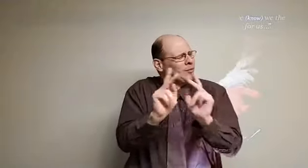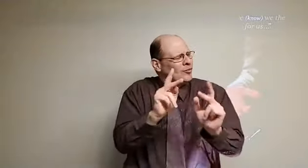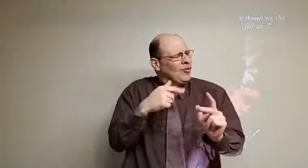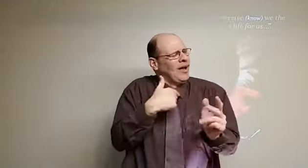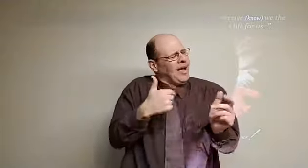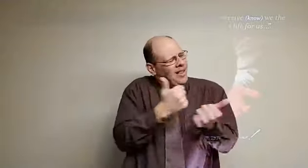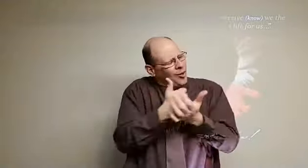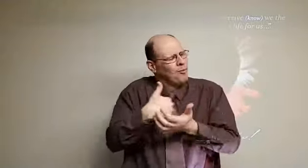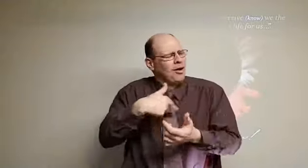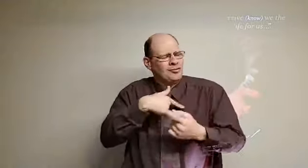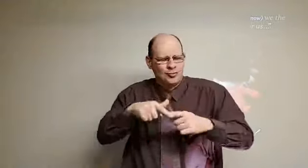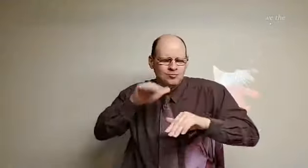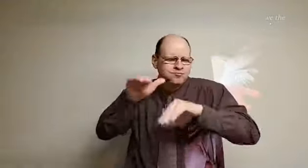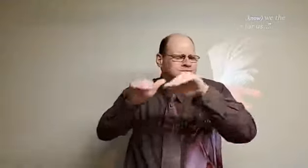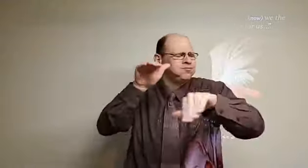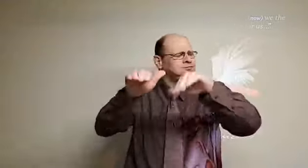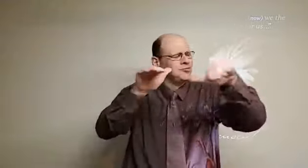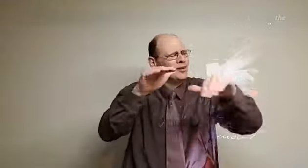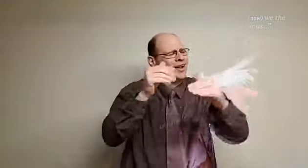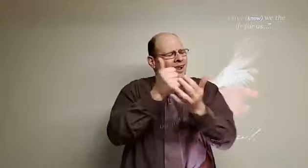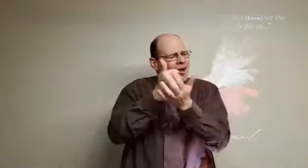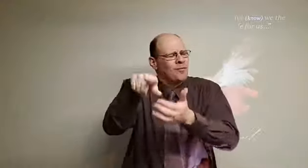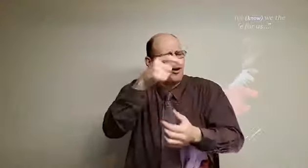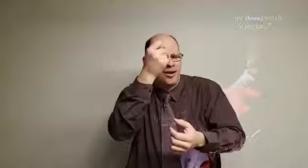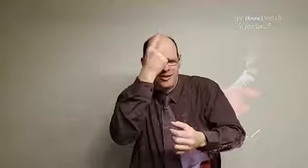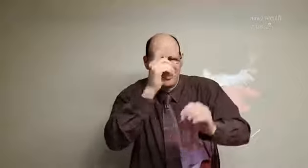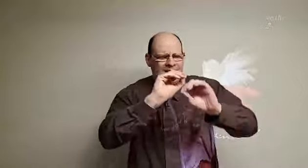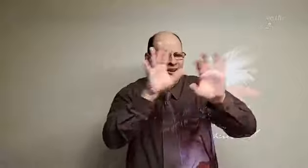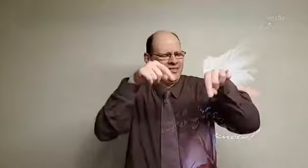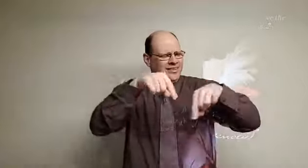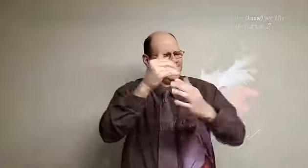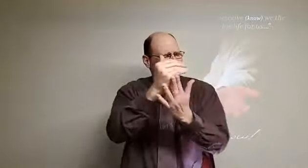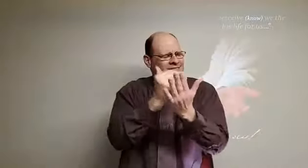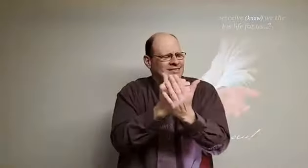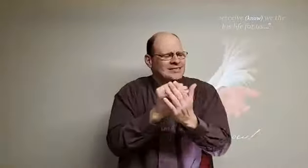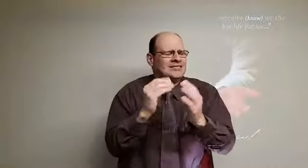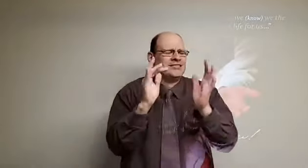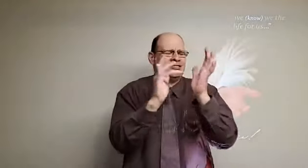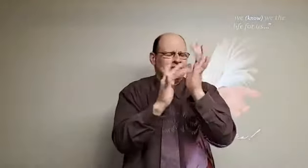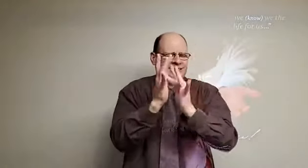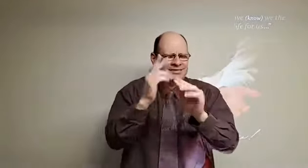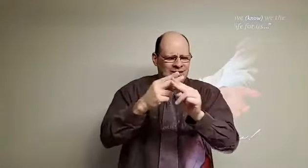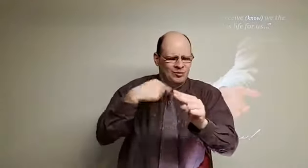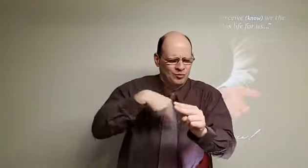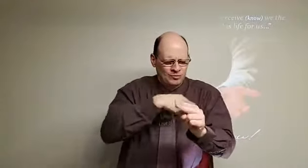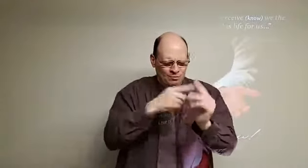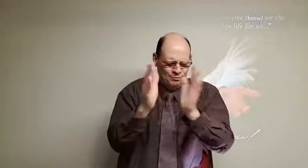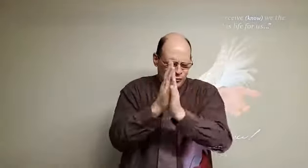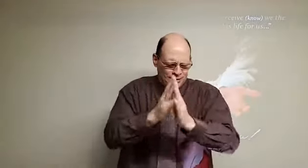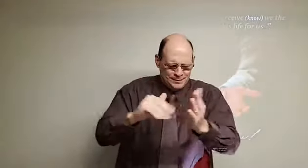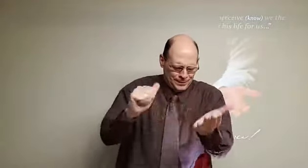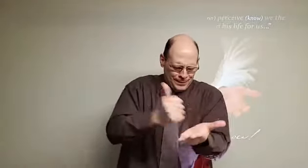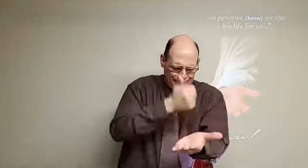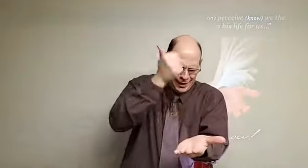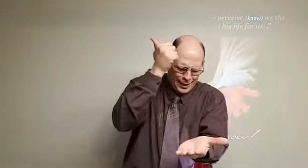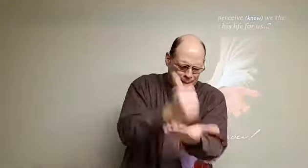word Lord that you were created for man salvation and we all help help them understand your plan and we pray in Jesus